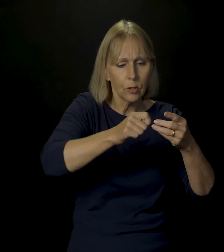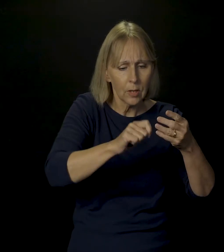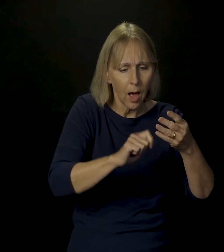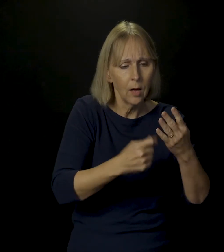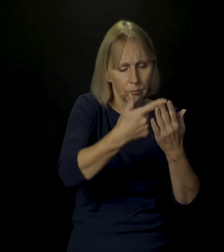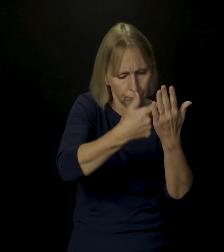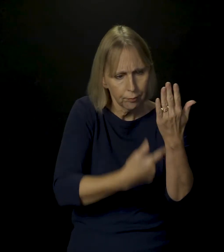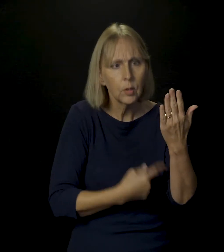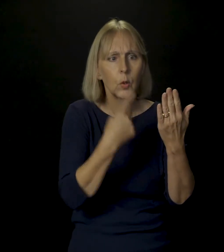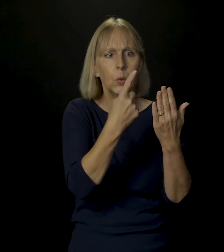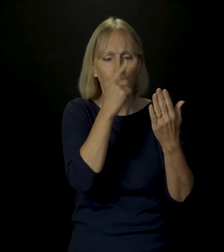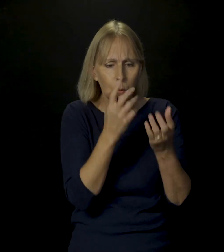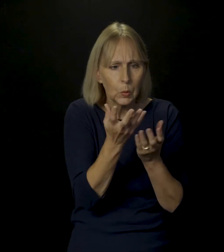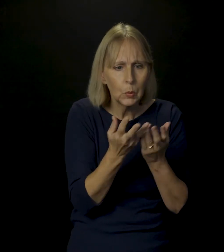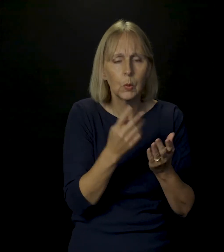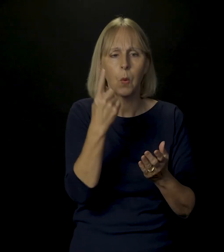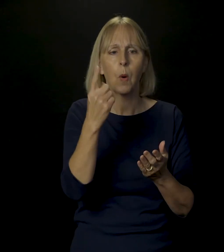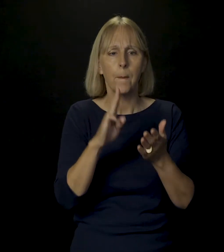To Do A Meal For Them For A Month